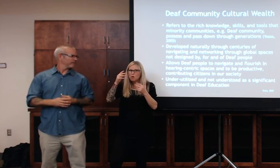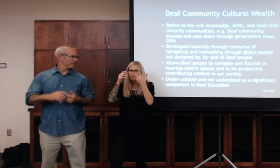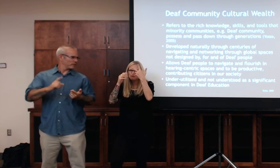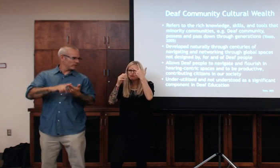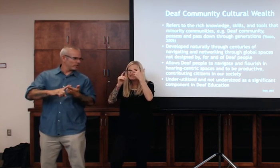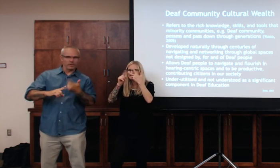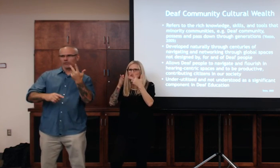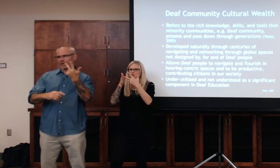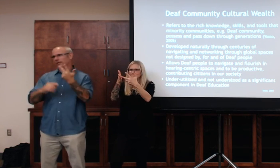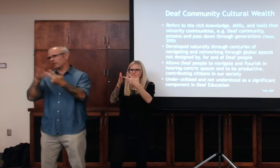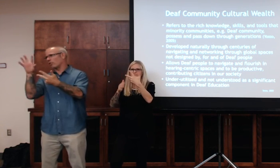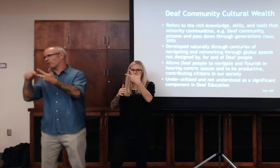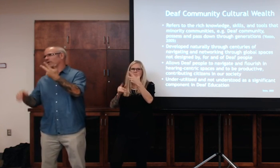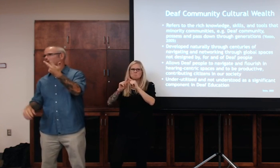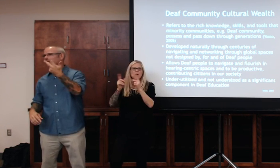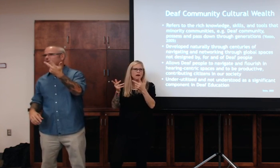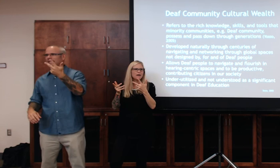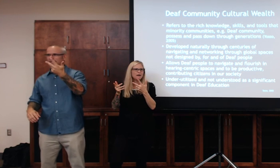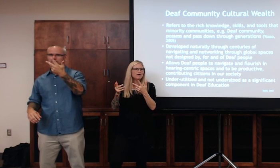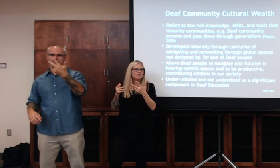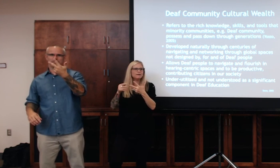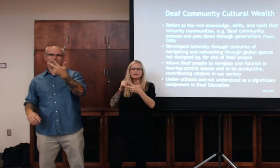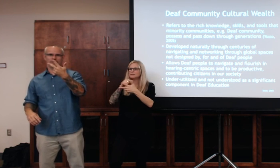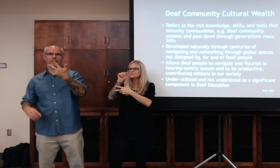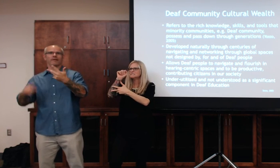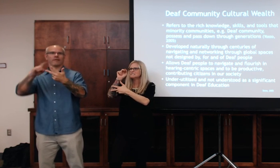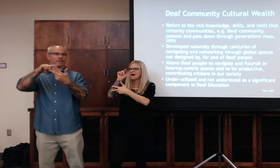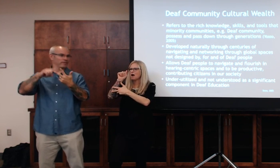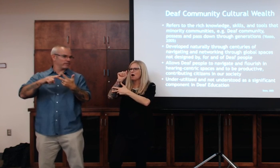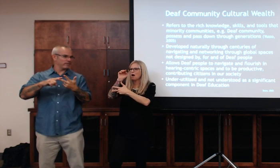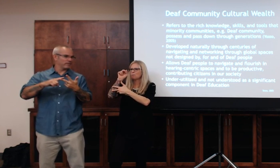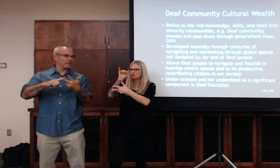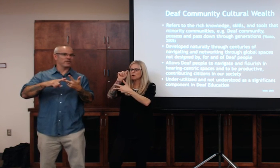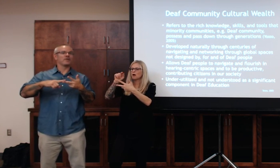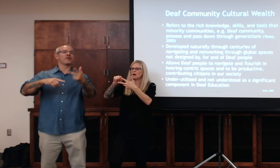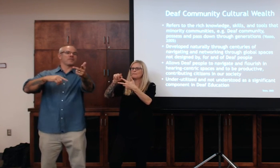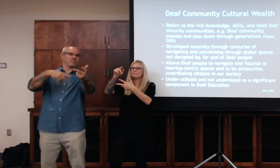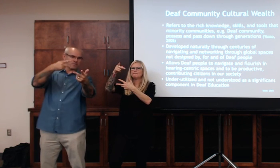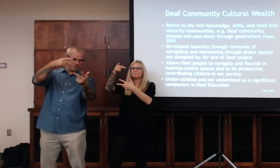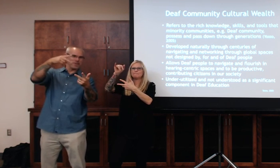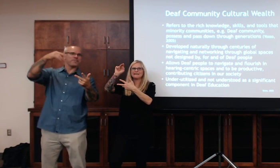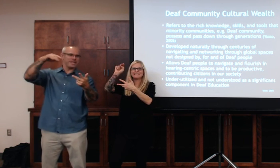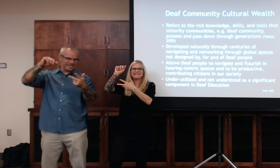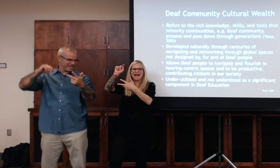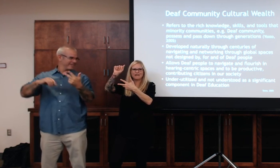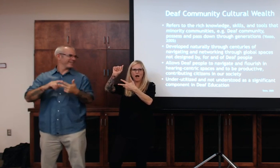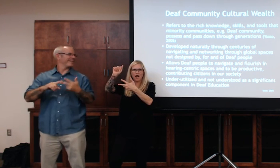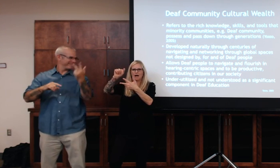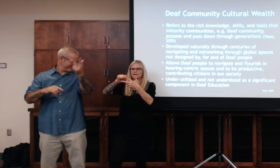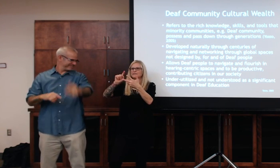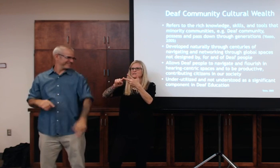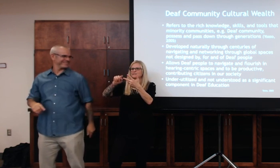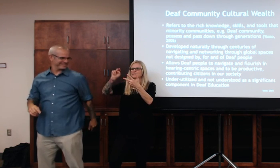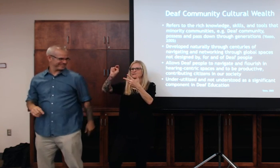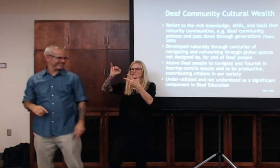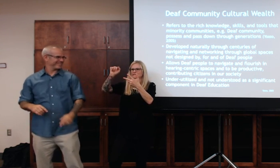There's three different ships, but that was one of them. The Santa Maria, the Cunada, the Nina.